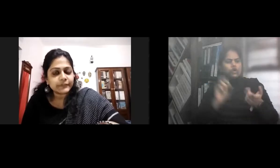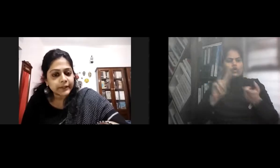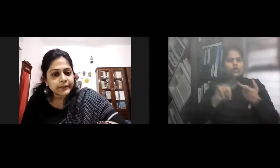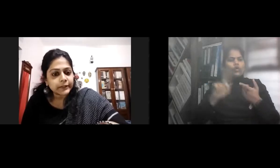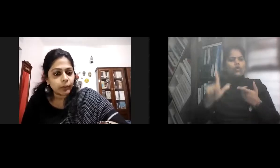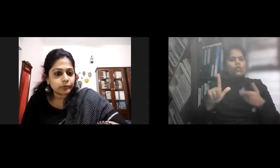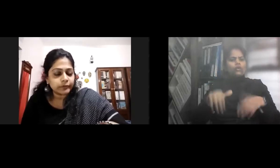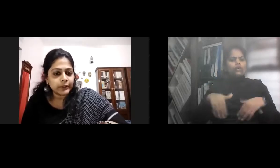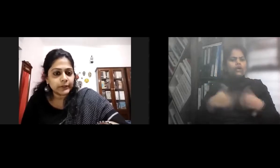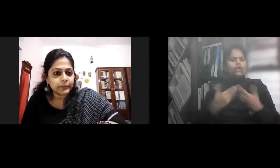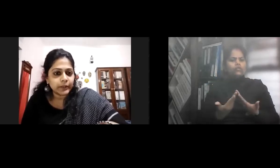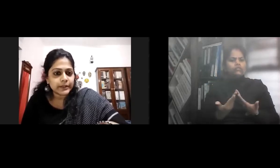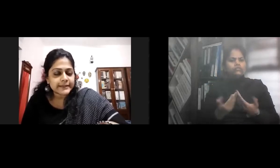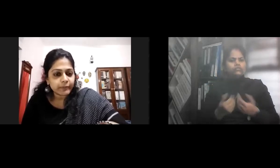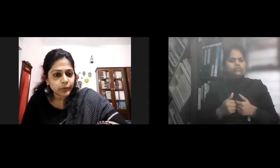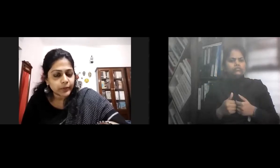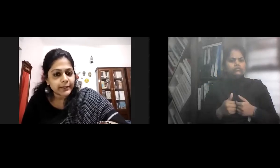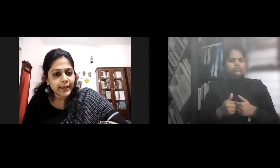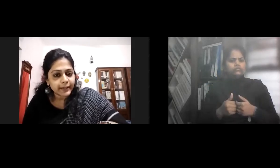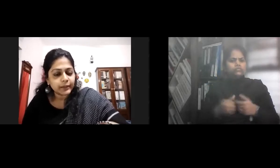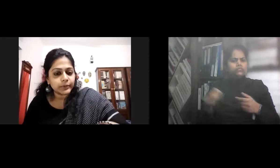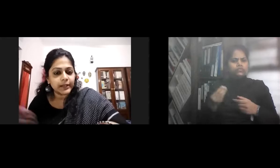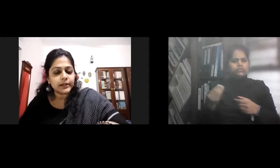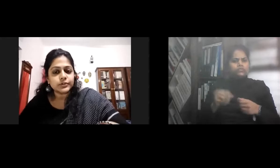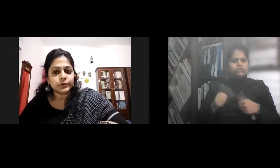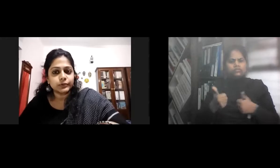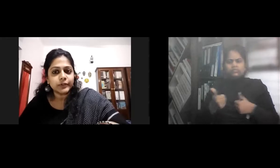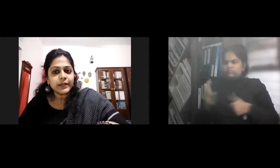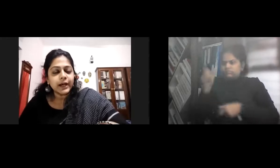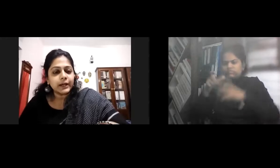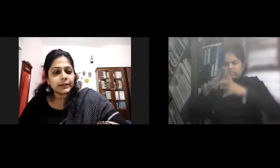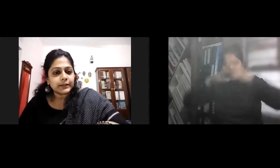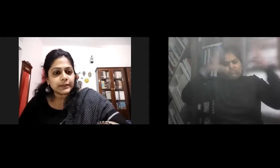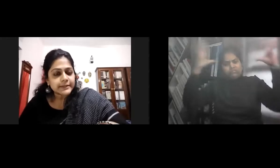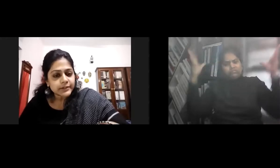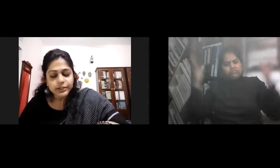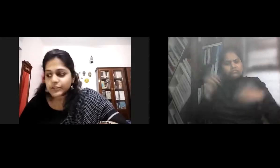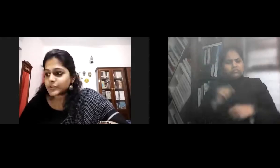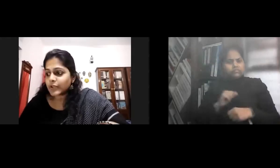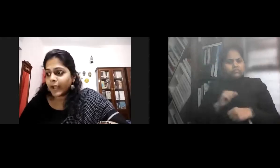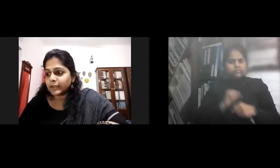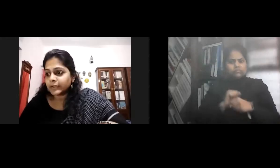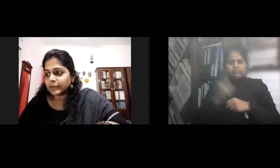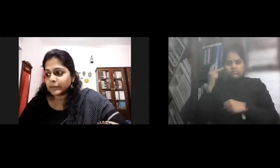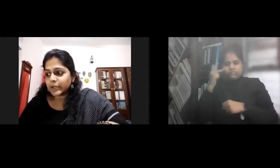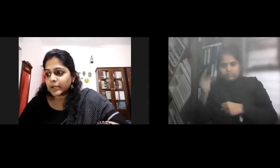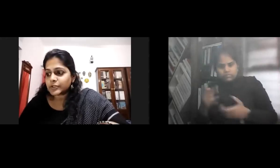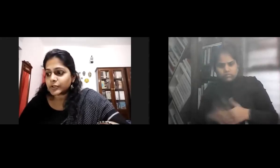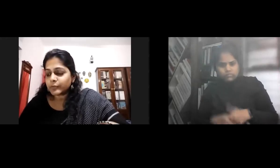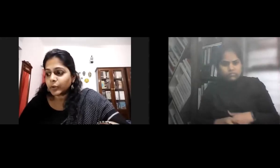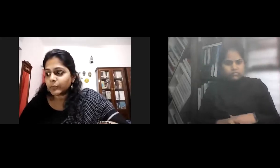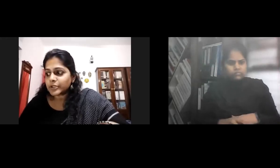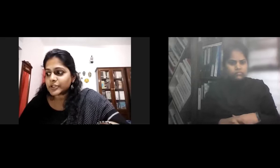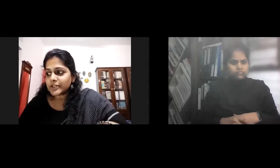as a vehicle of somewhere or the other carrying out the larger sort of considerations and the larger